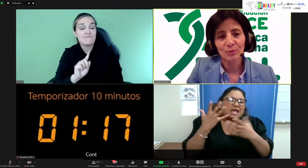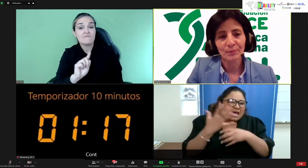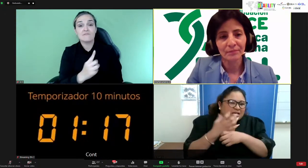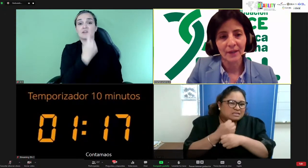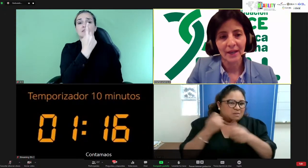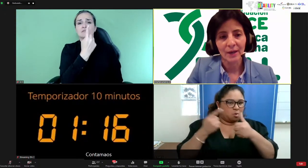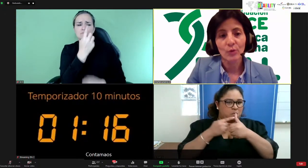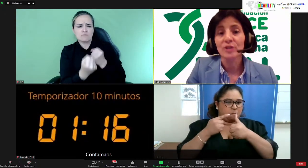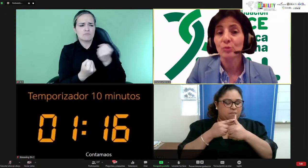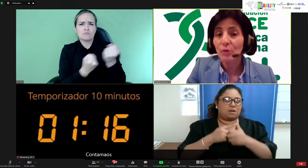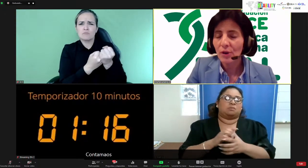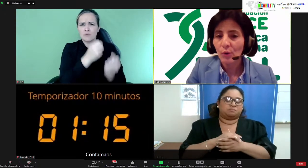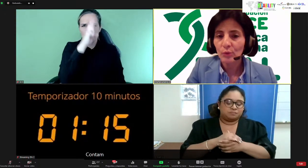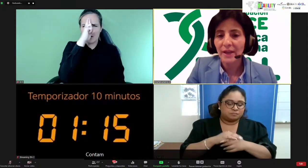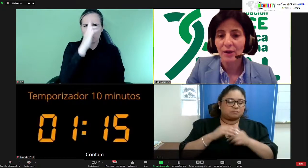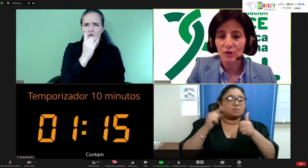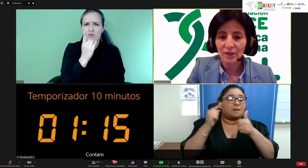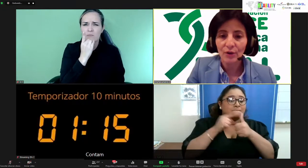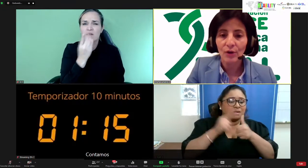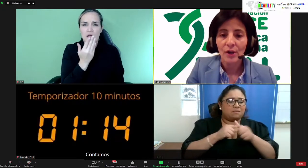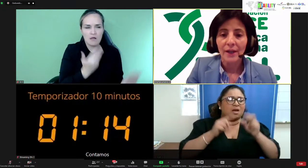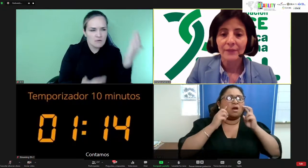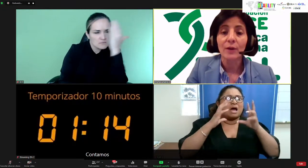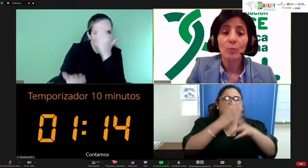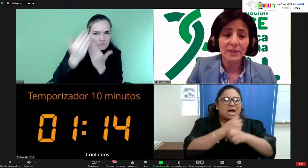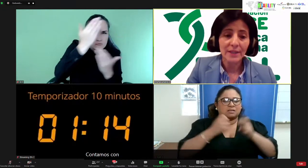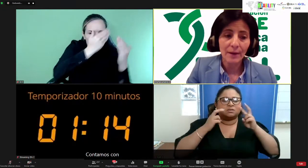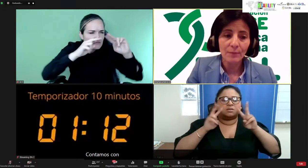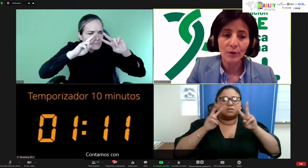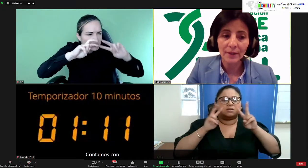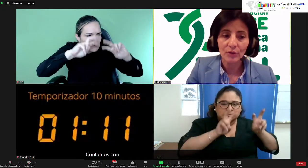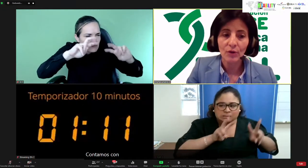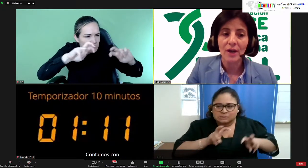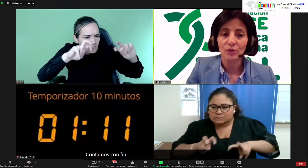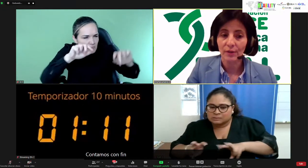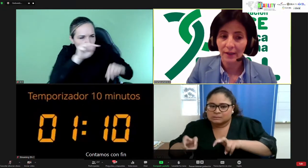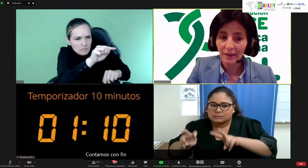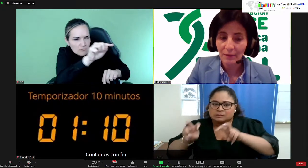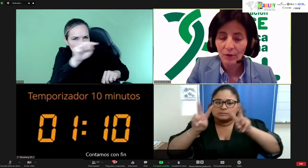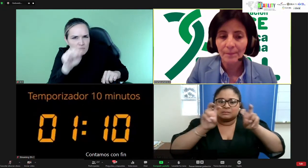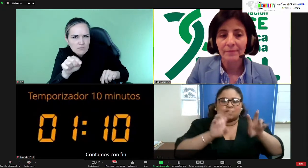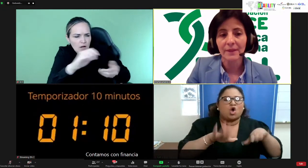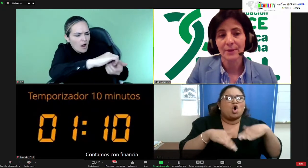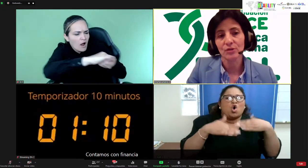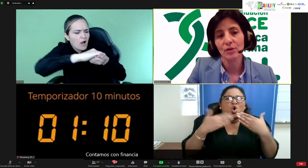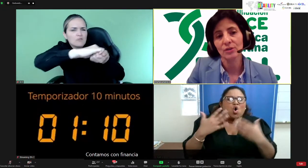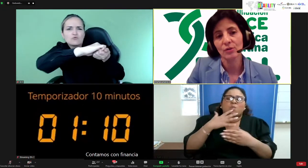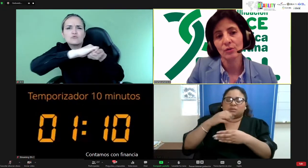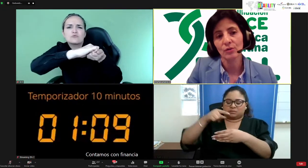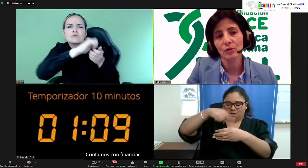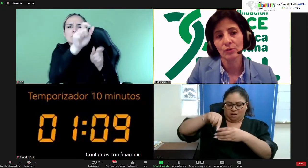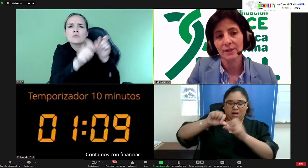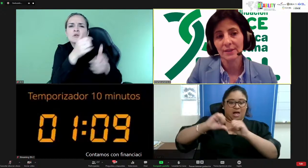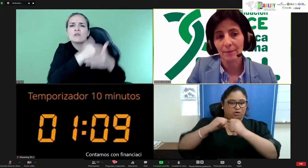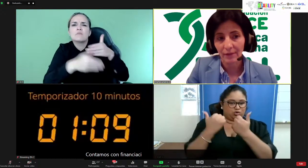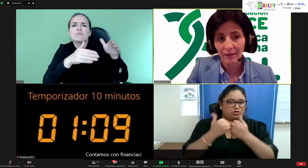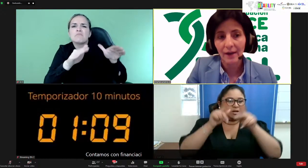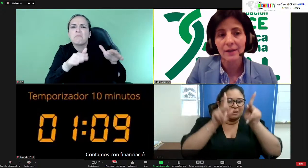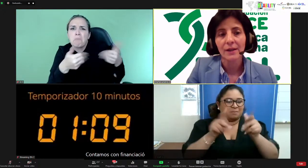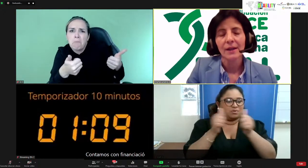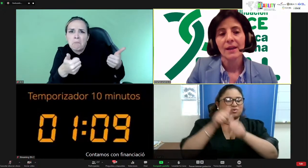first thing we had to do was a study a diagnosis of how the associative